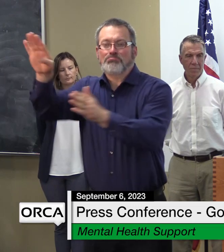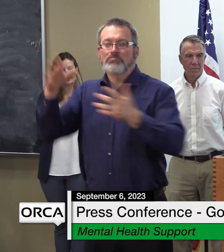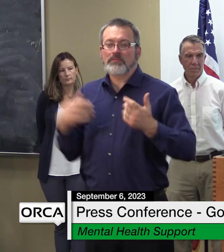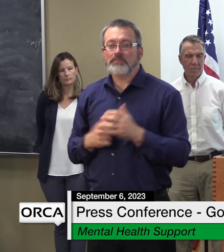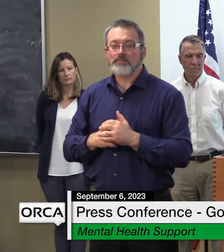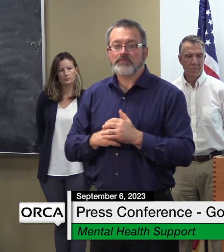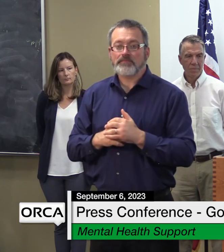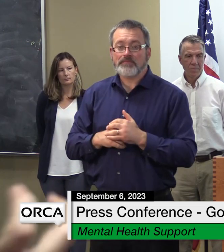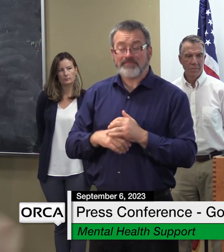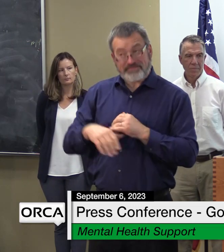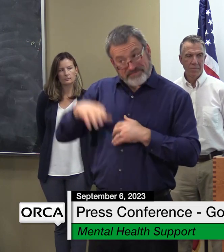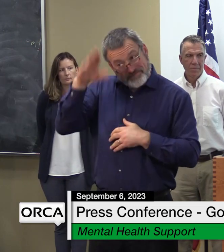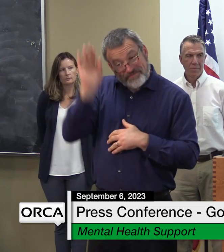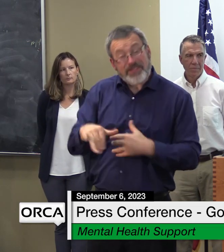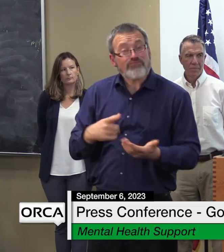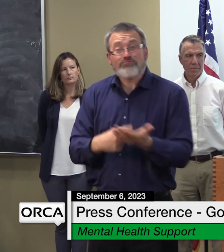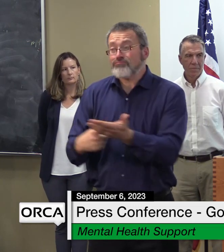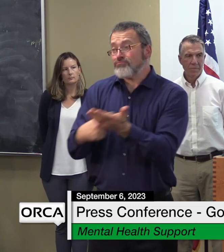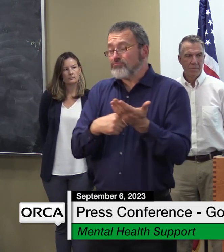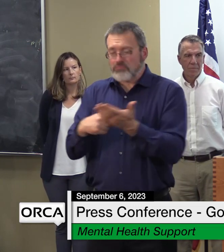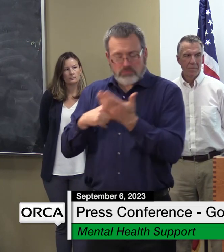health.